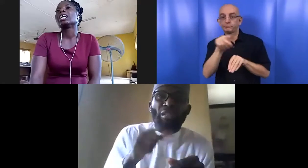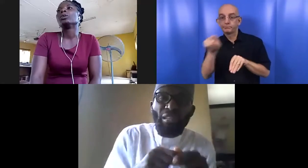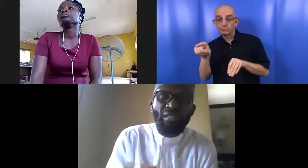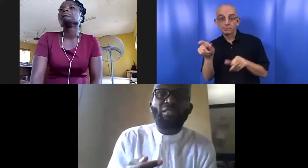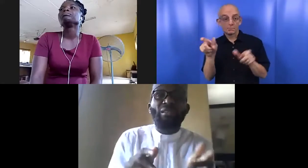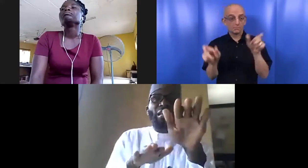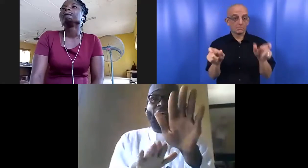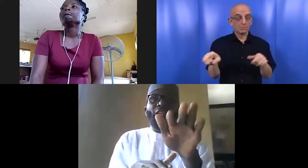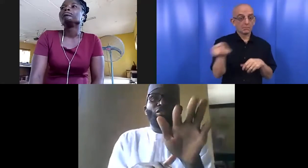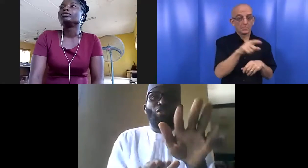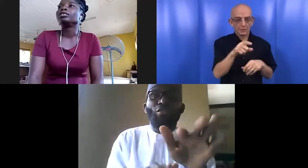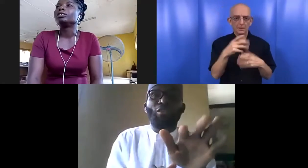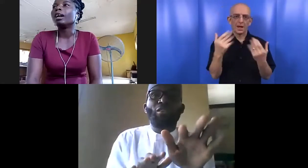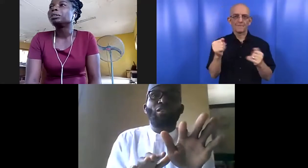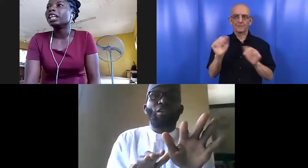like